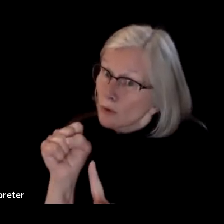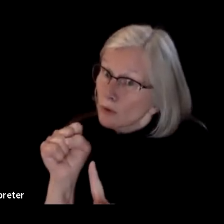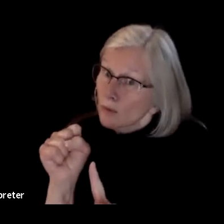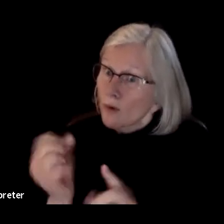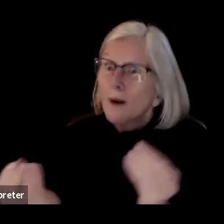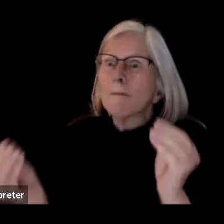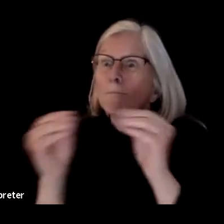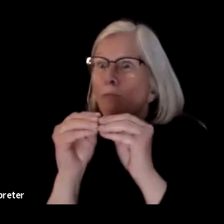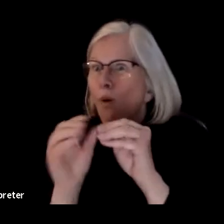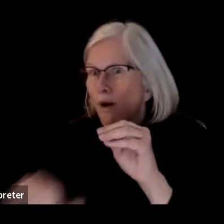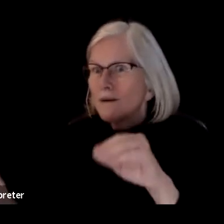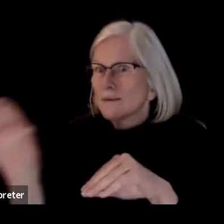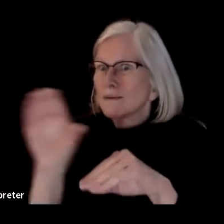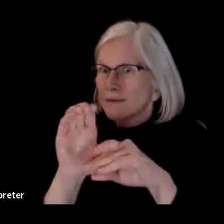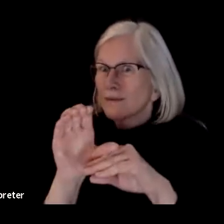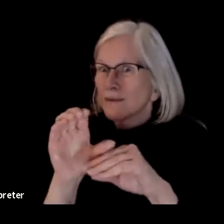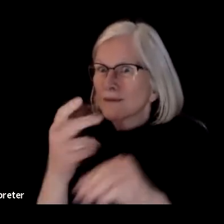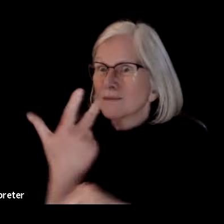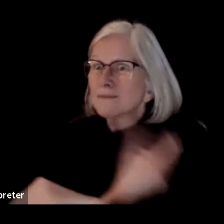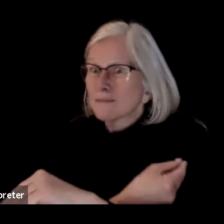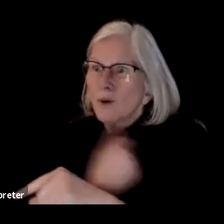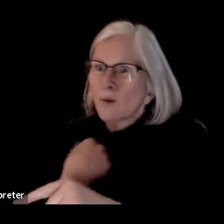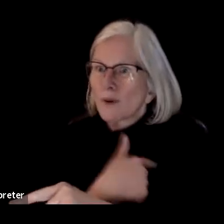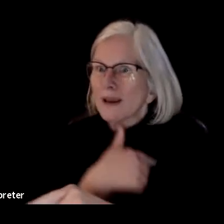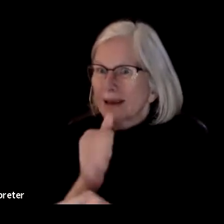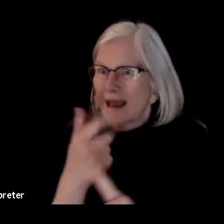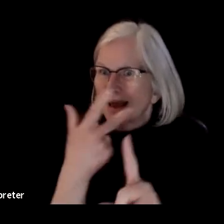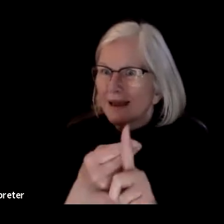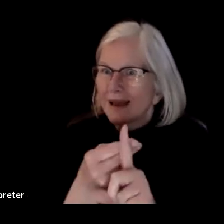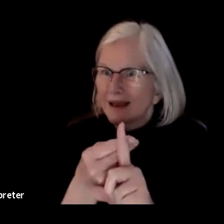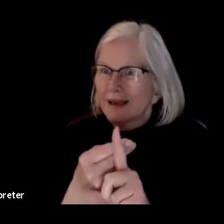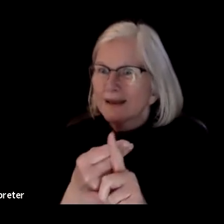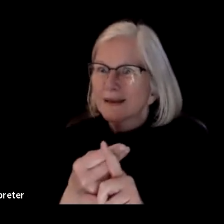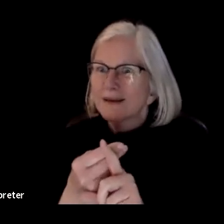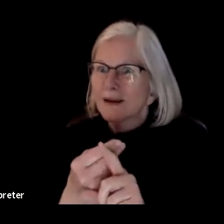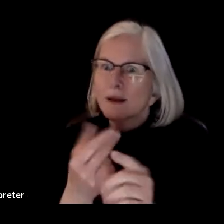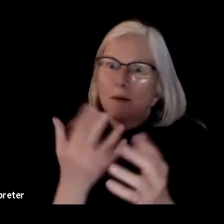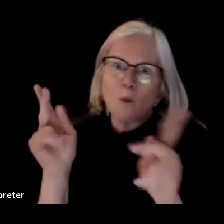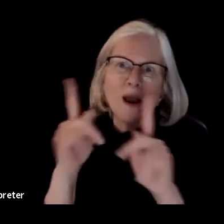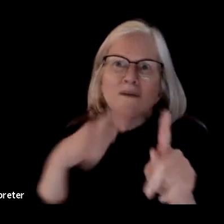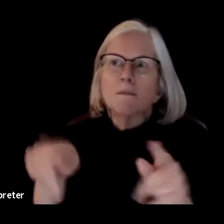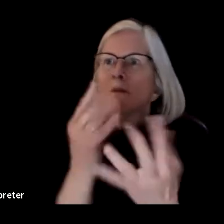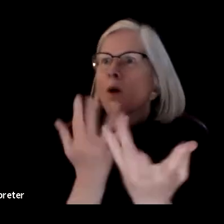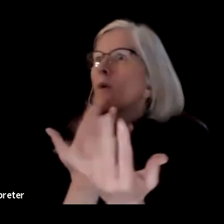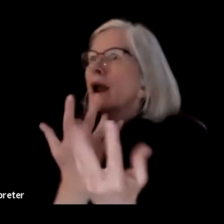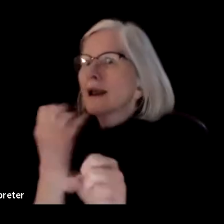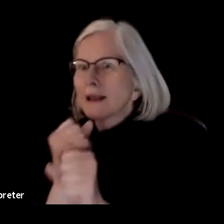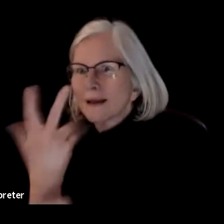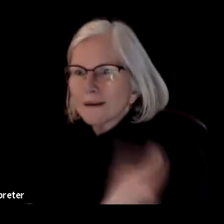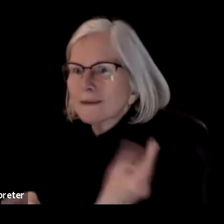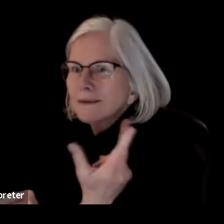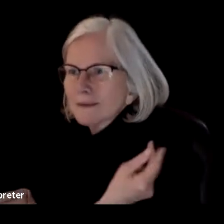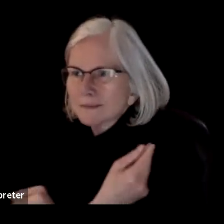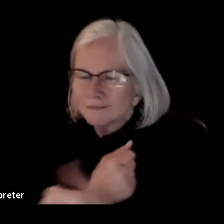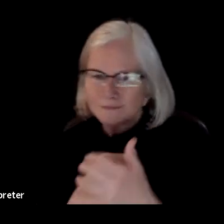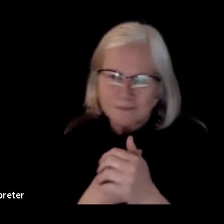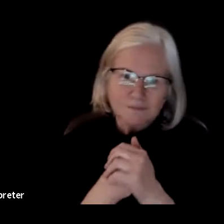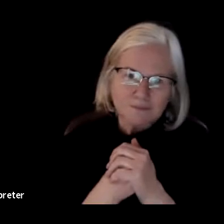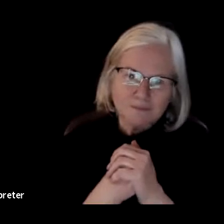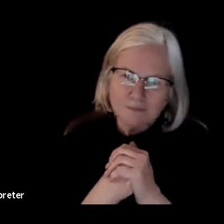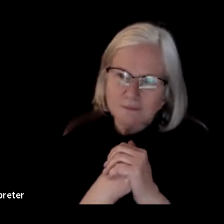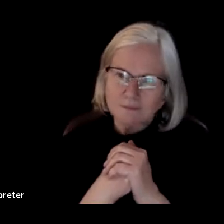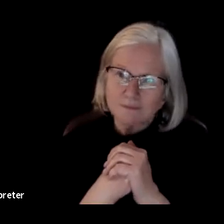the waiting arms of eager Minnesotans. So we will look forward to when that becomes part of our allocation.